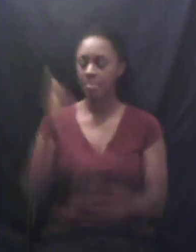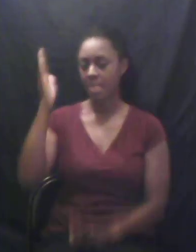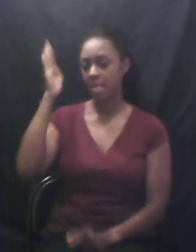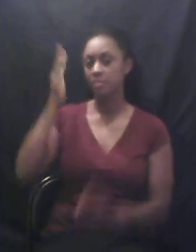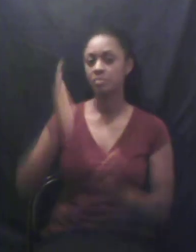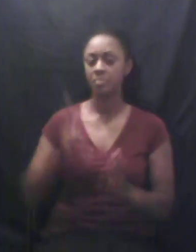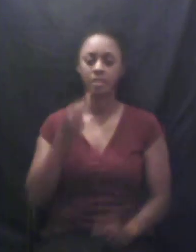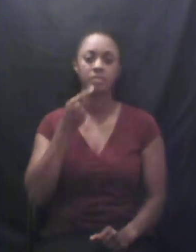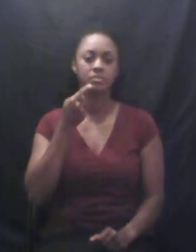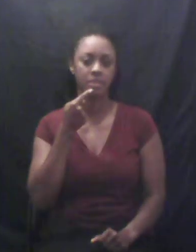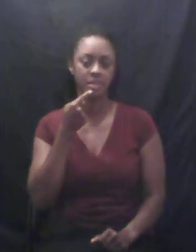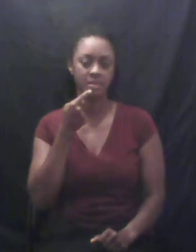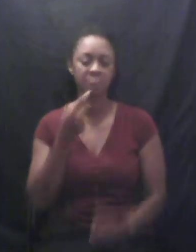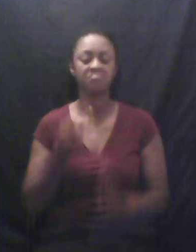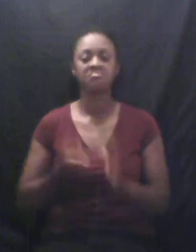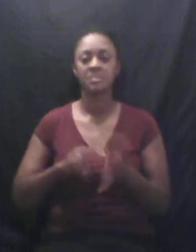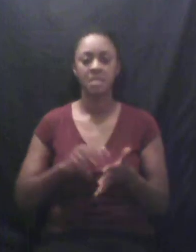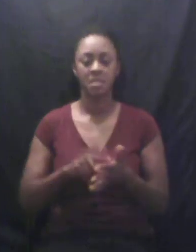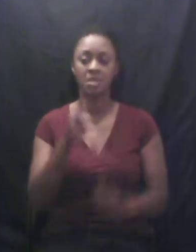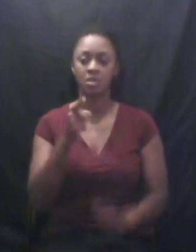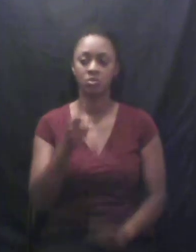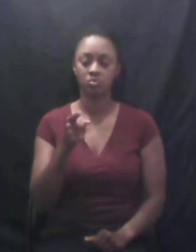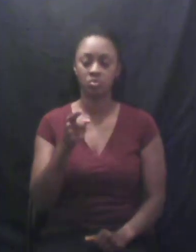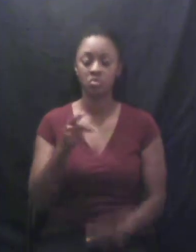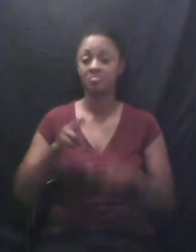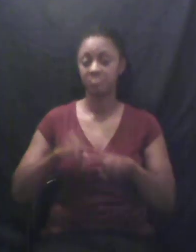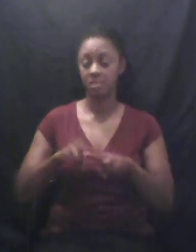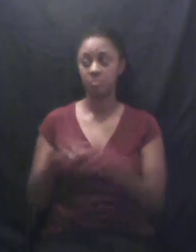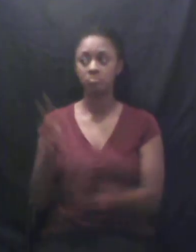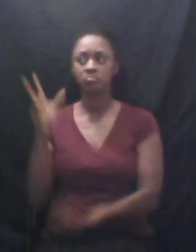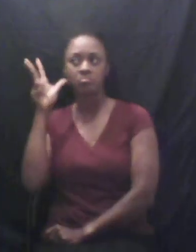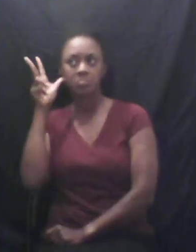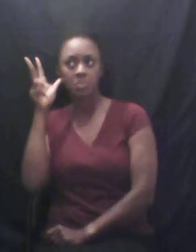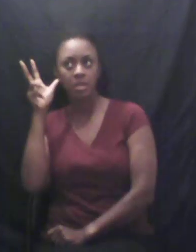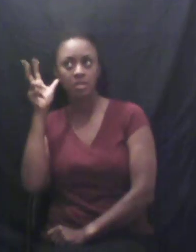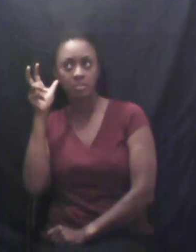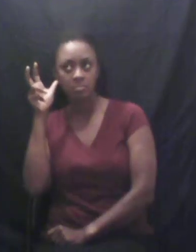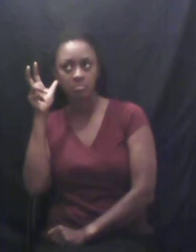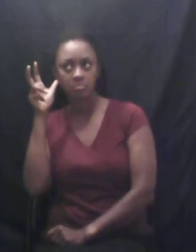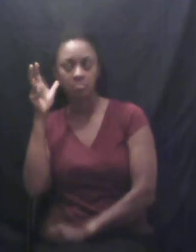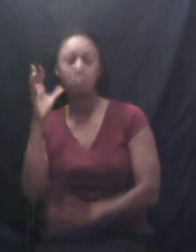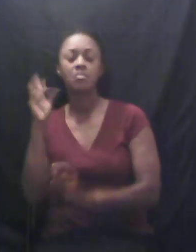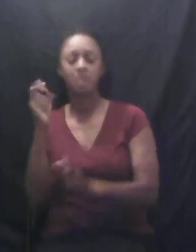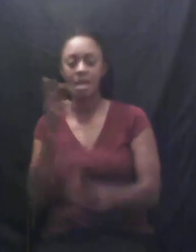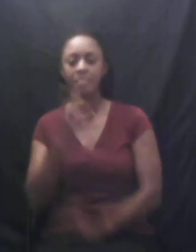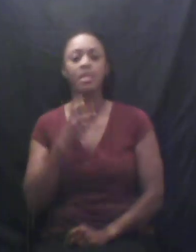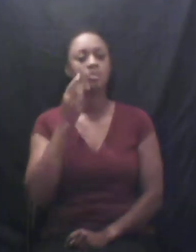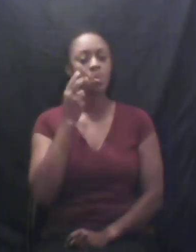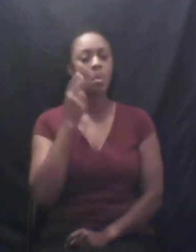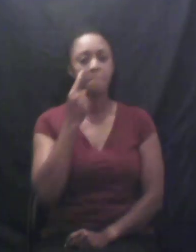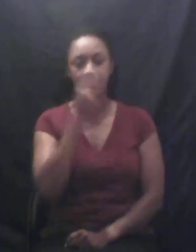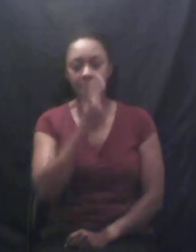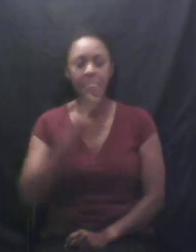you're listening to someone speak, and you're mouthing the same words that the person is